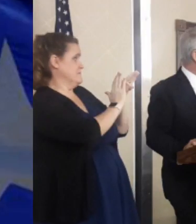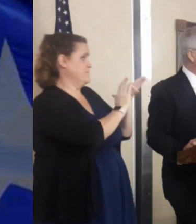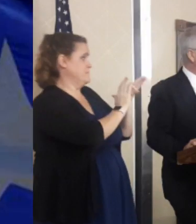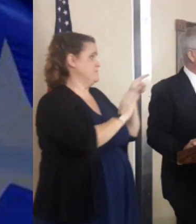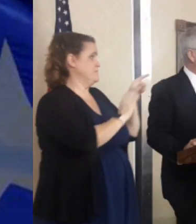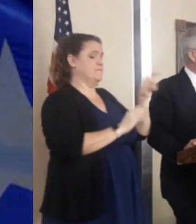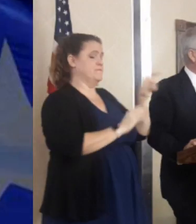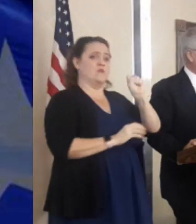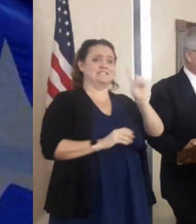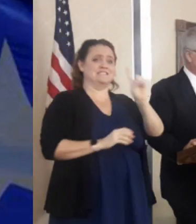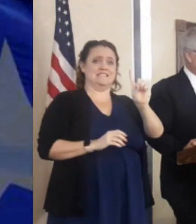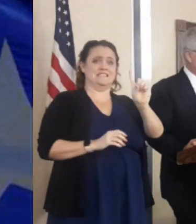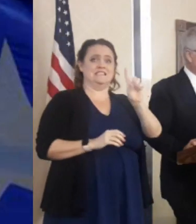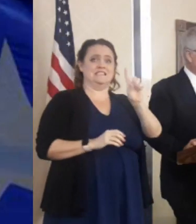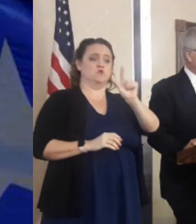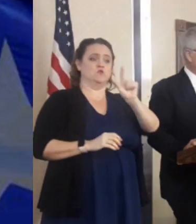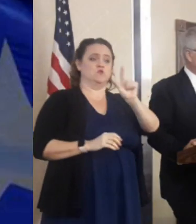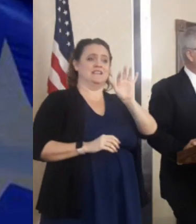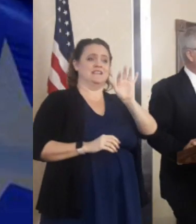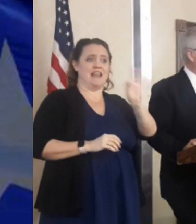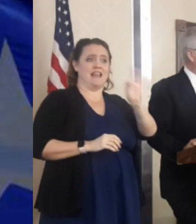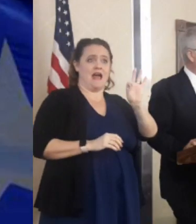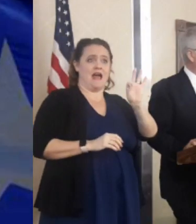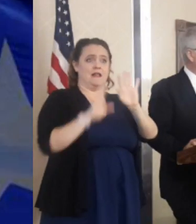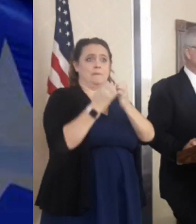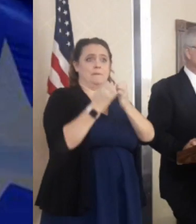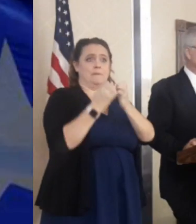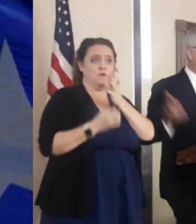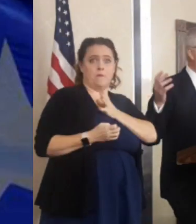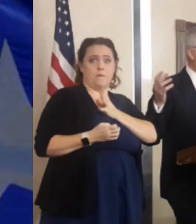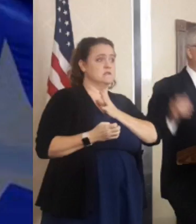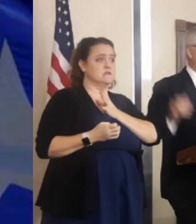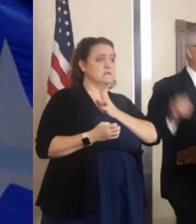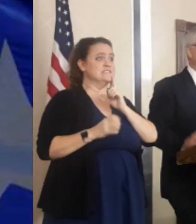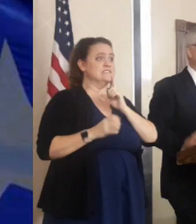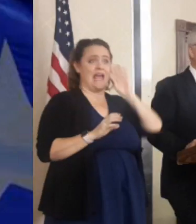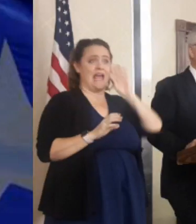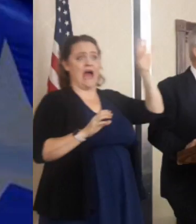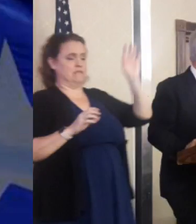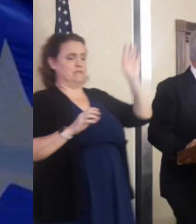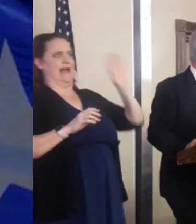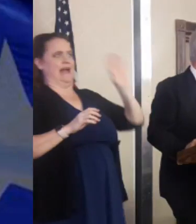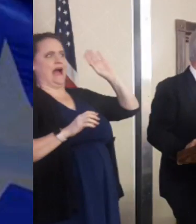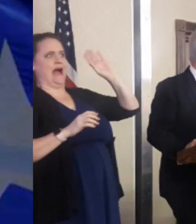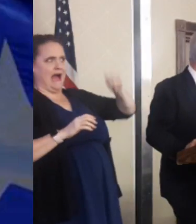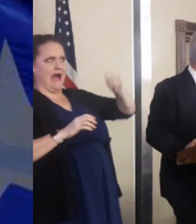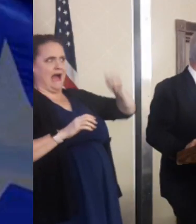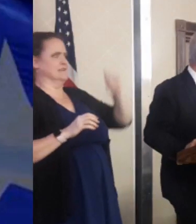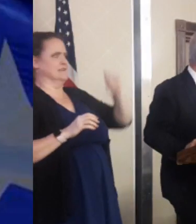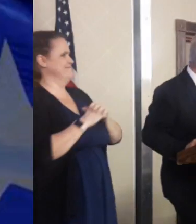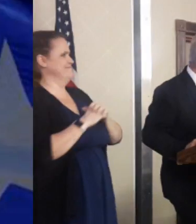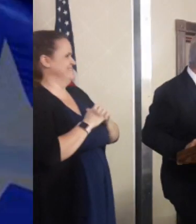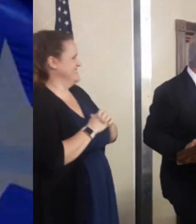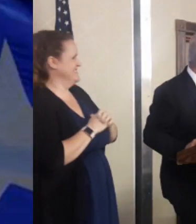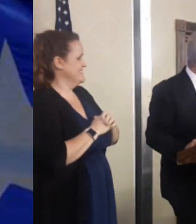SD 29 committee woman, say aye. Aye. And I say welcome.